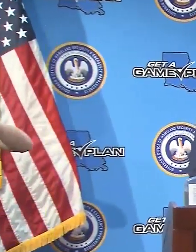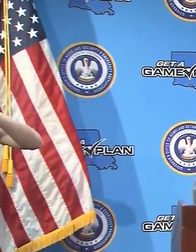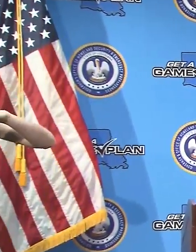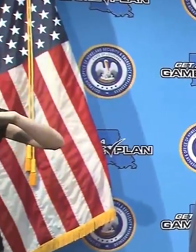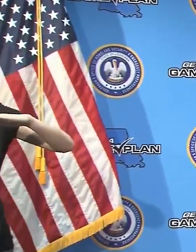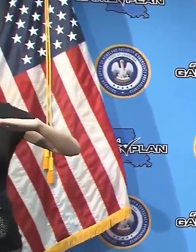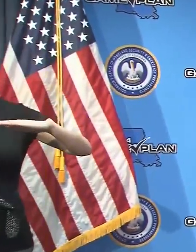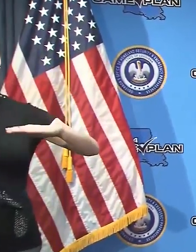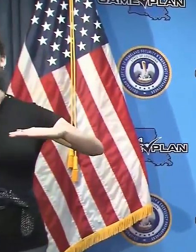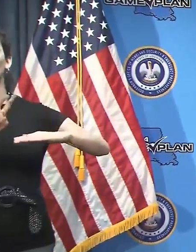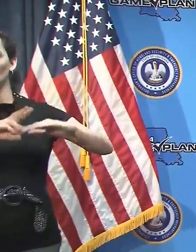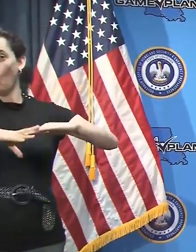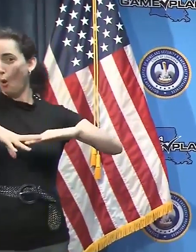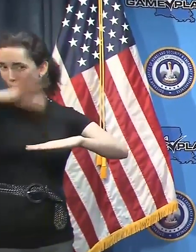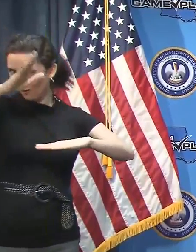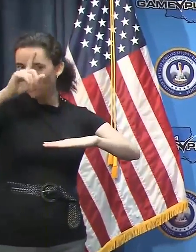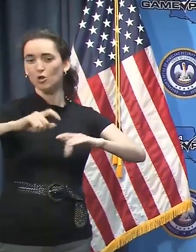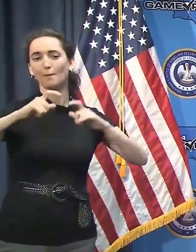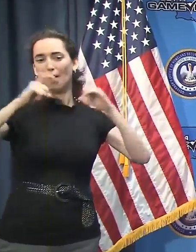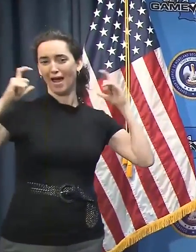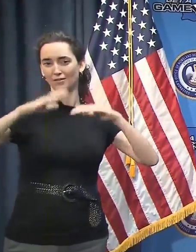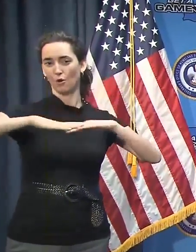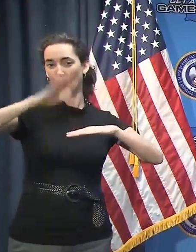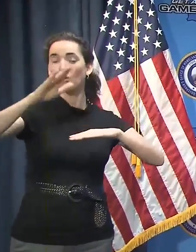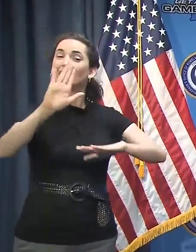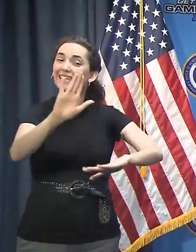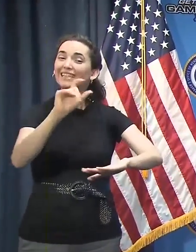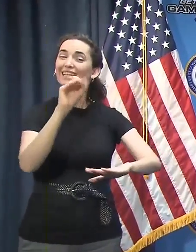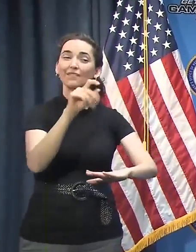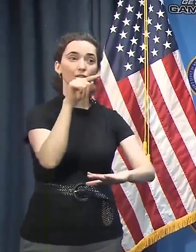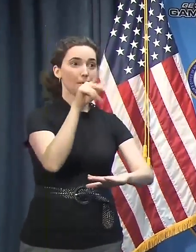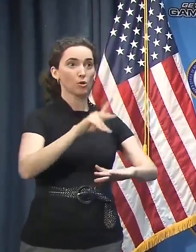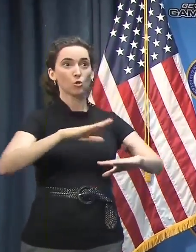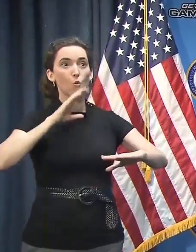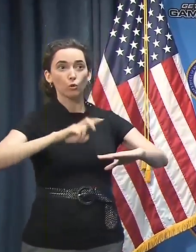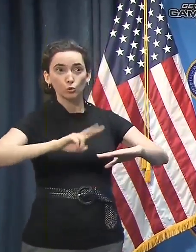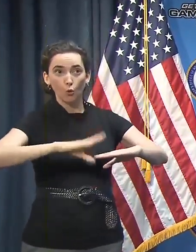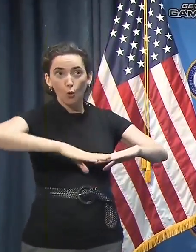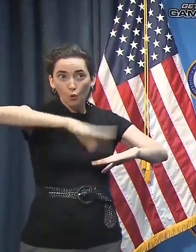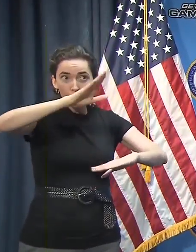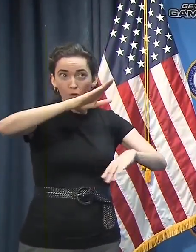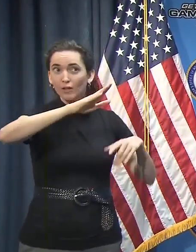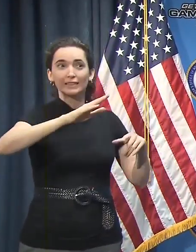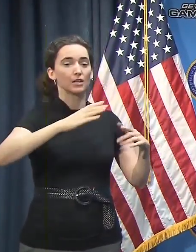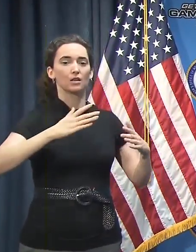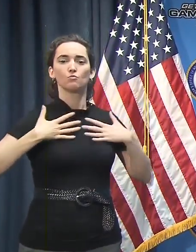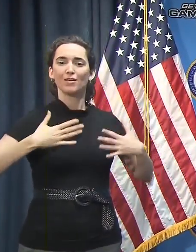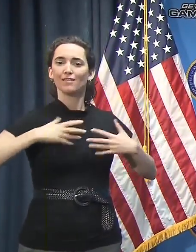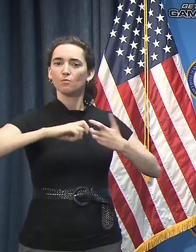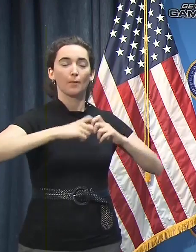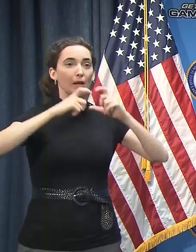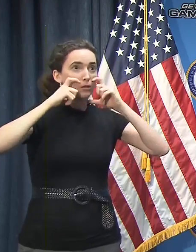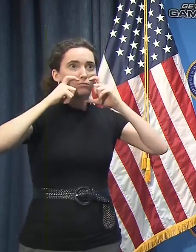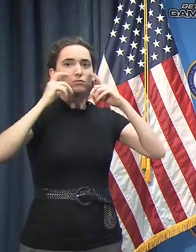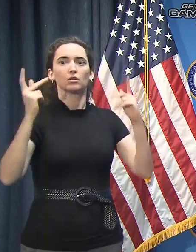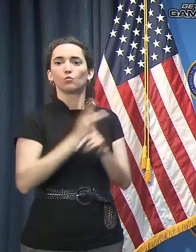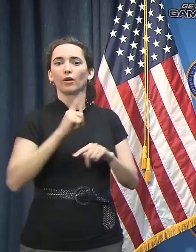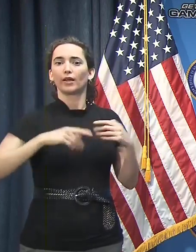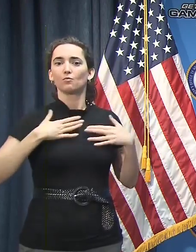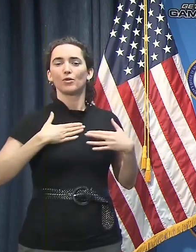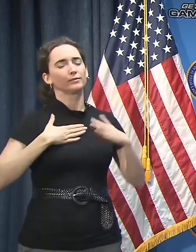has breathing challenges that make it where they just shouldn't wear a mask. And masks or face coverings should be